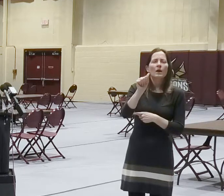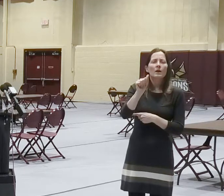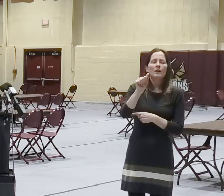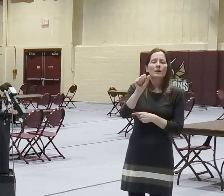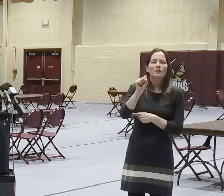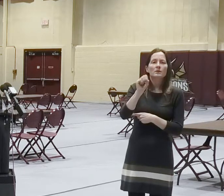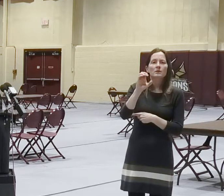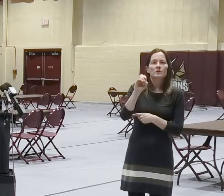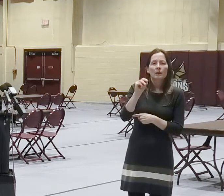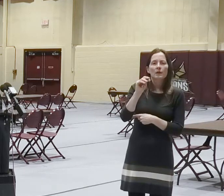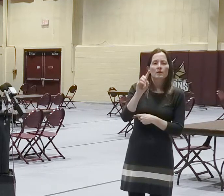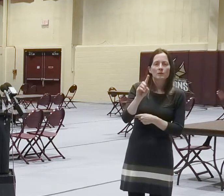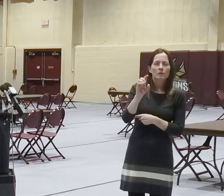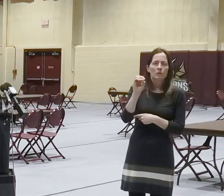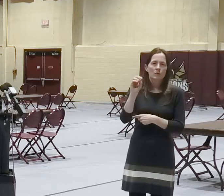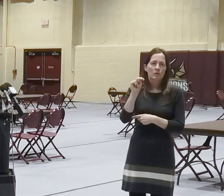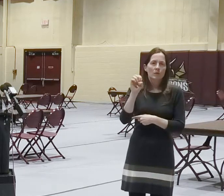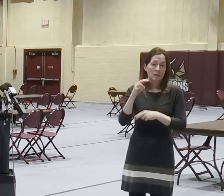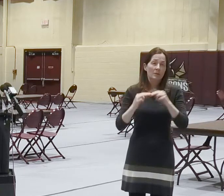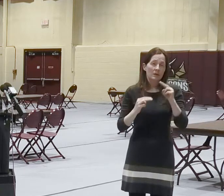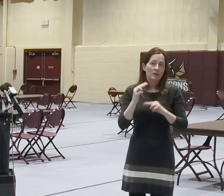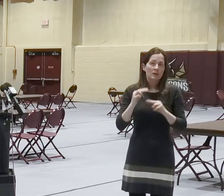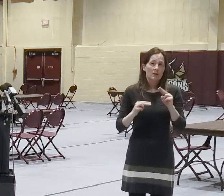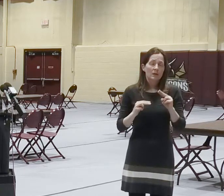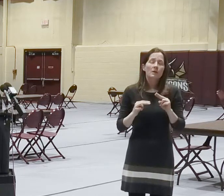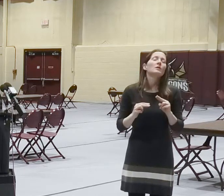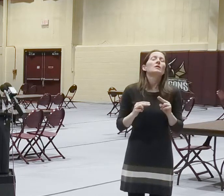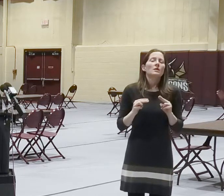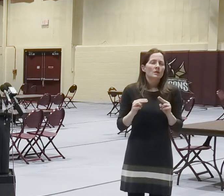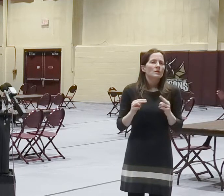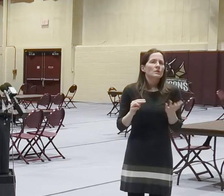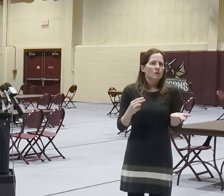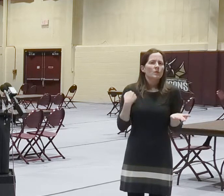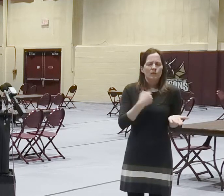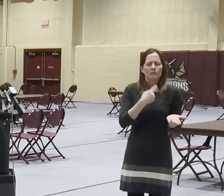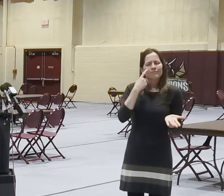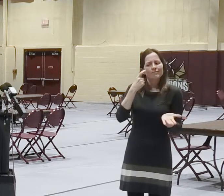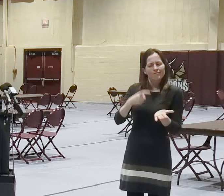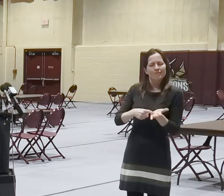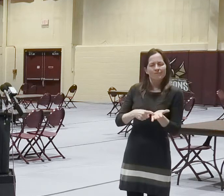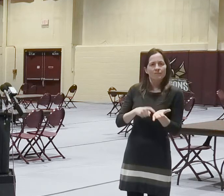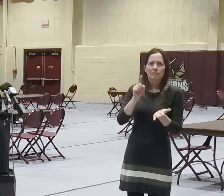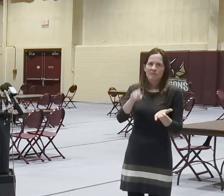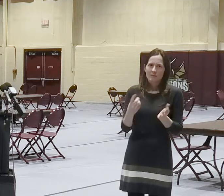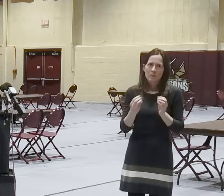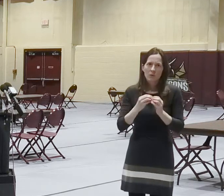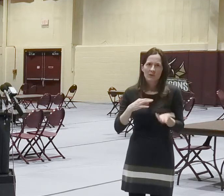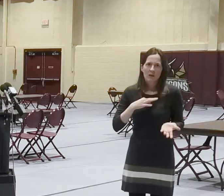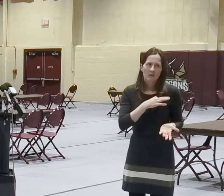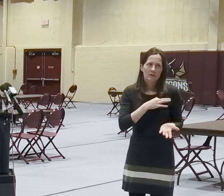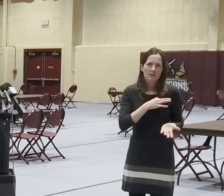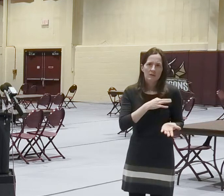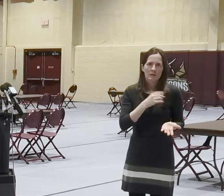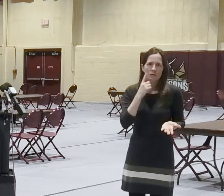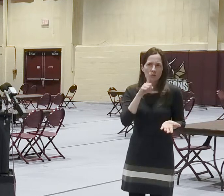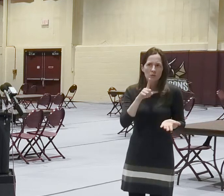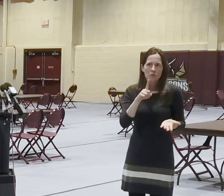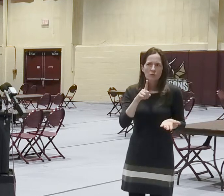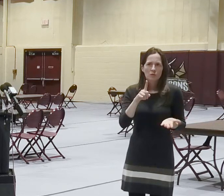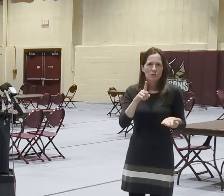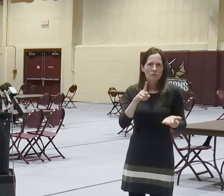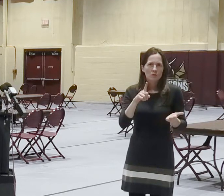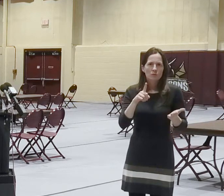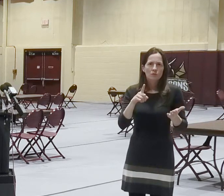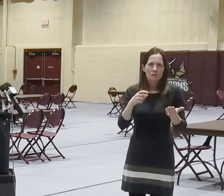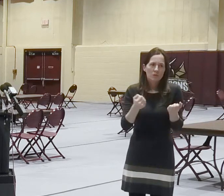Accomplishing this expansion required the addition of staff to support the effort. To do this, we are drawing upon our